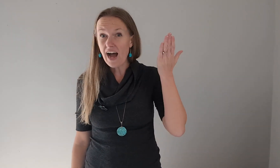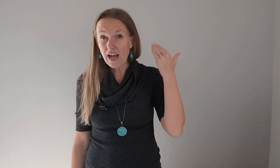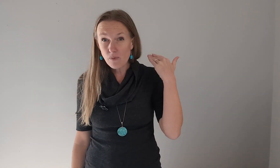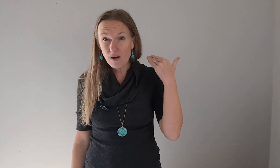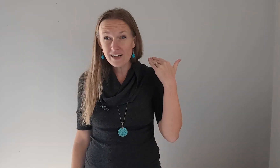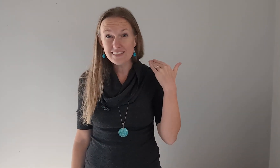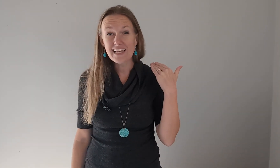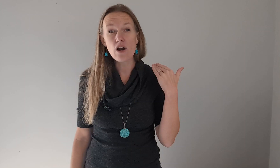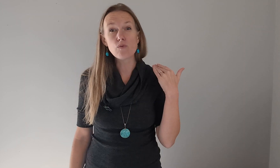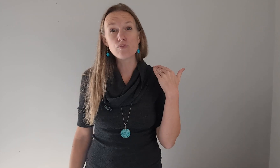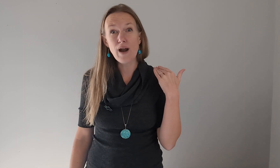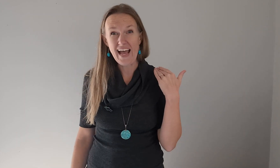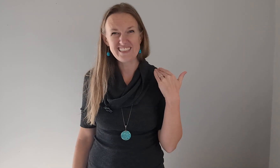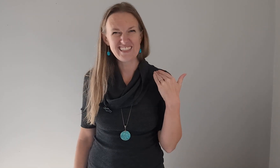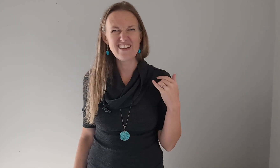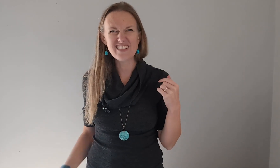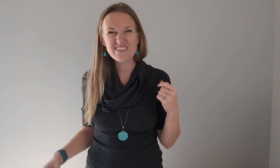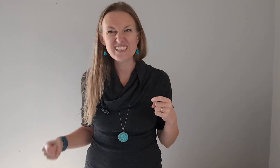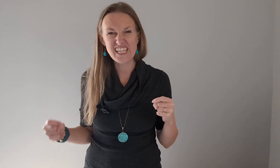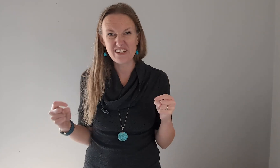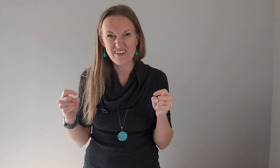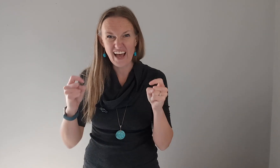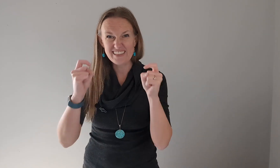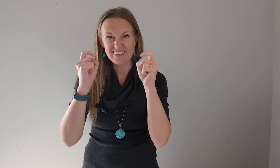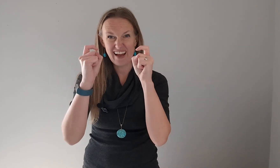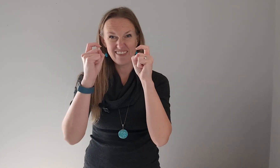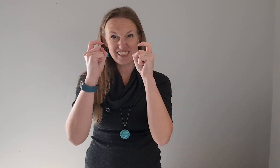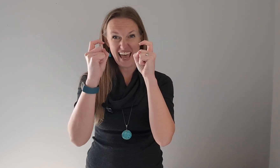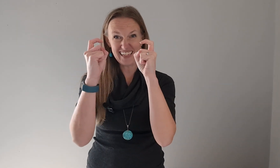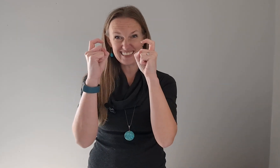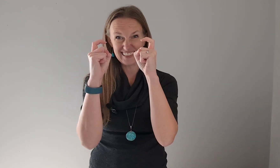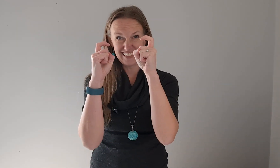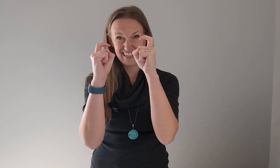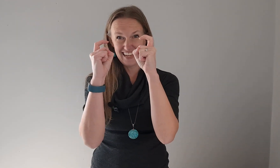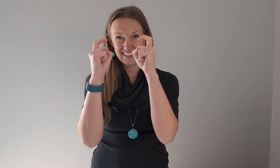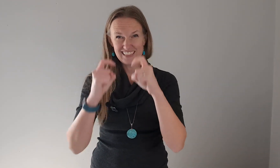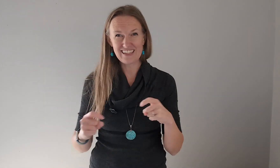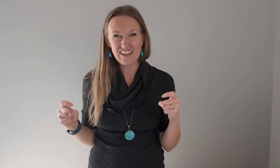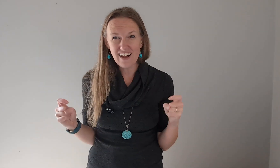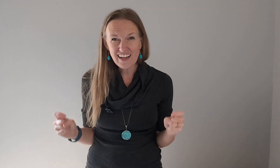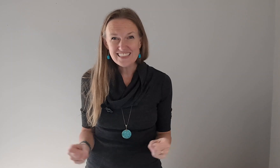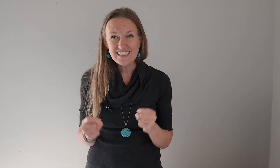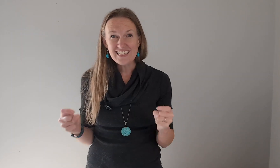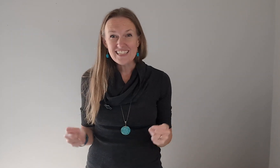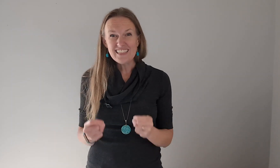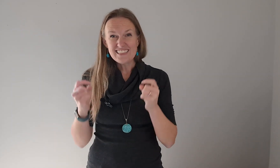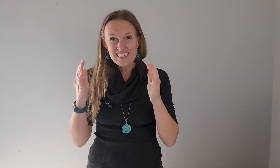I was a wretch. Okay, we're going to do sinner for that. So you have those X hands like the claw.